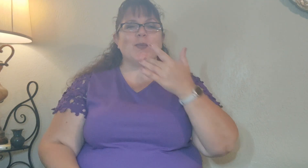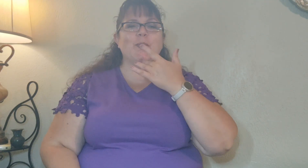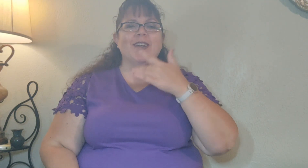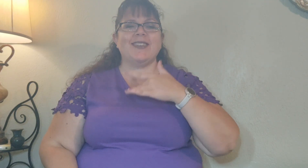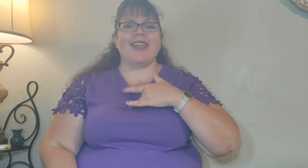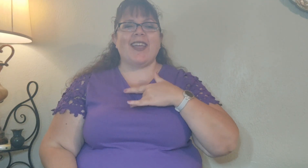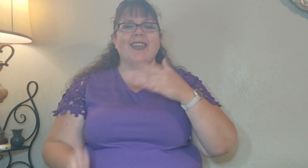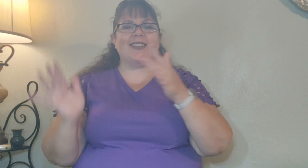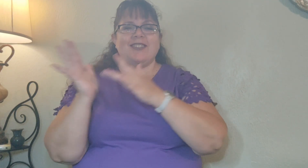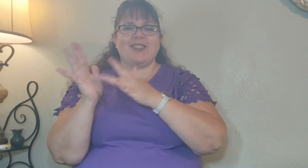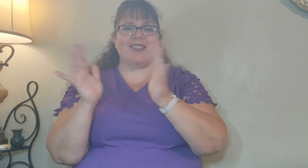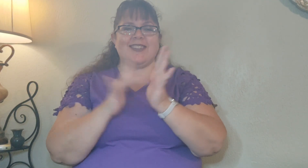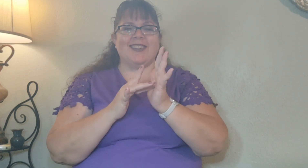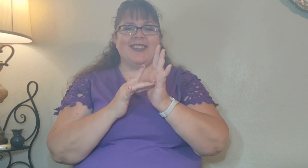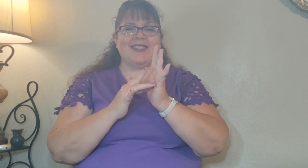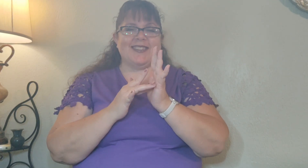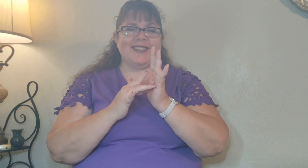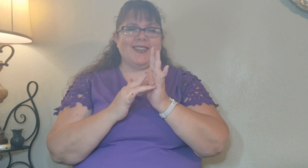Happy birthday, Jesus.